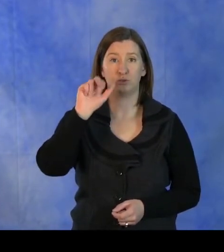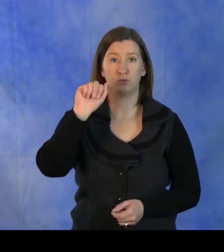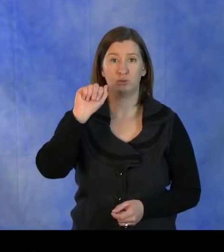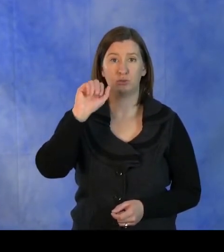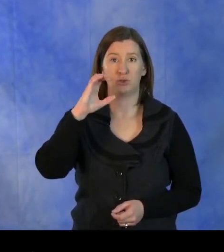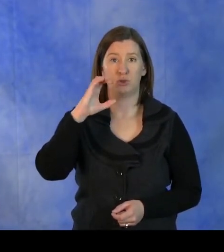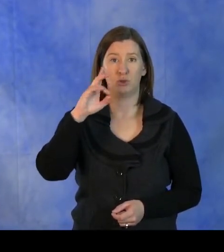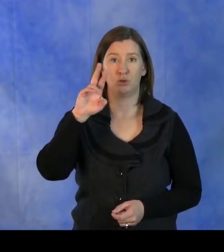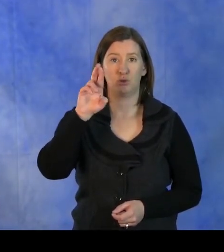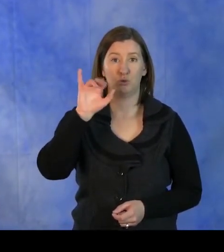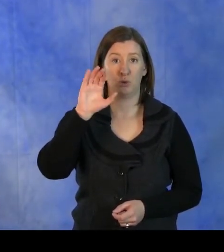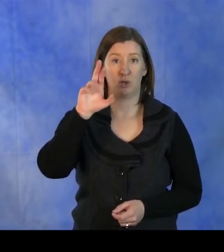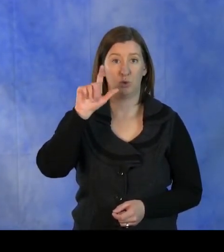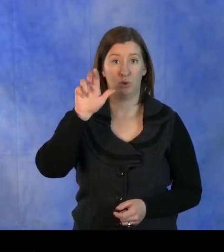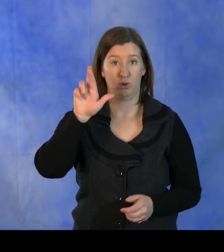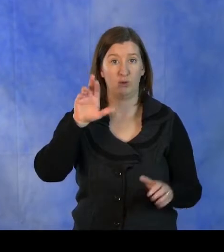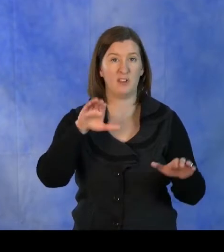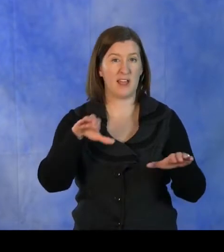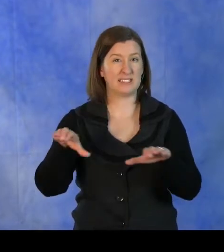I think also